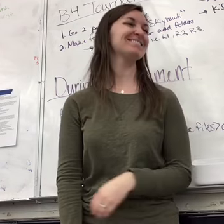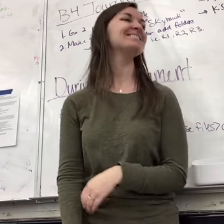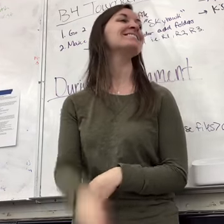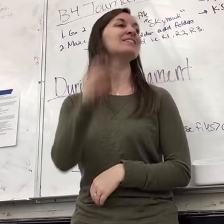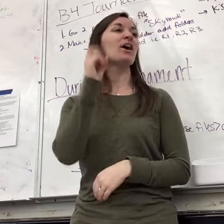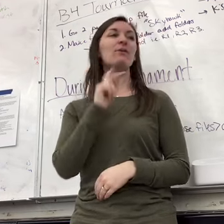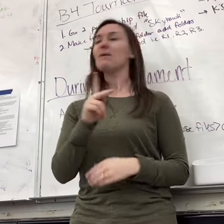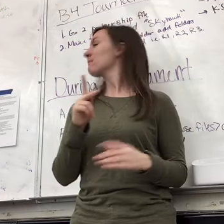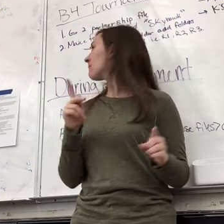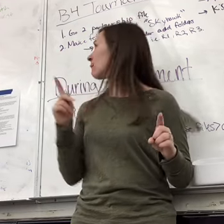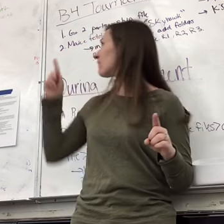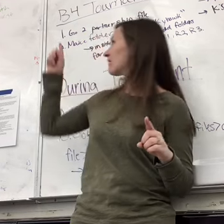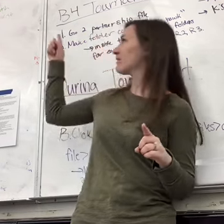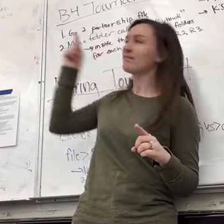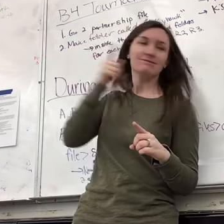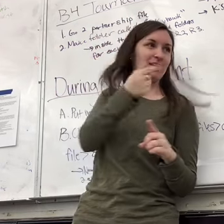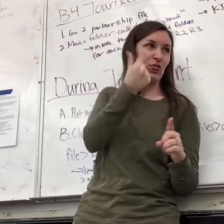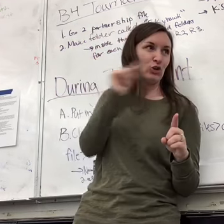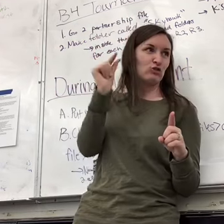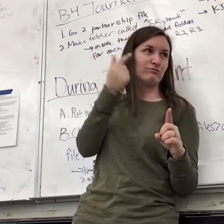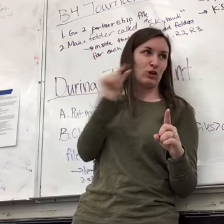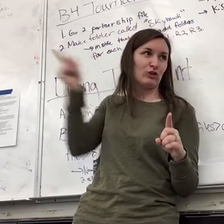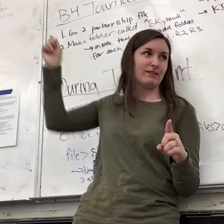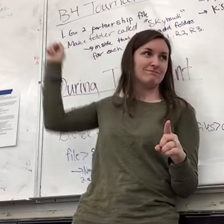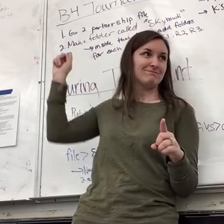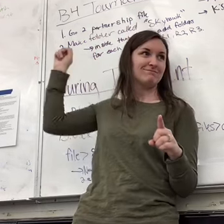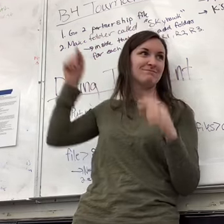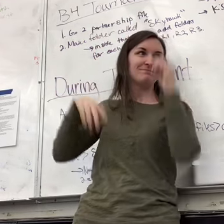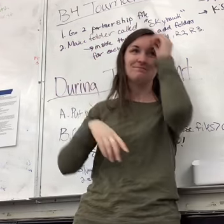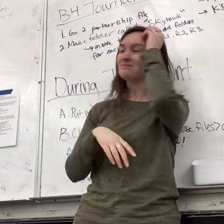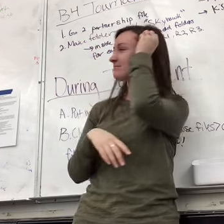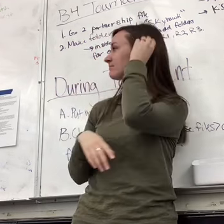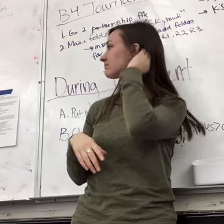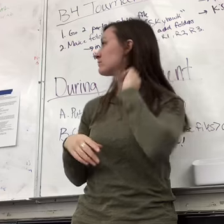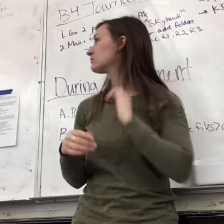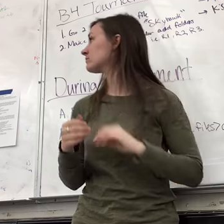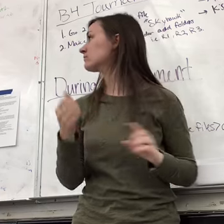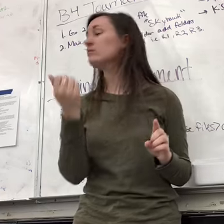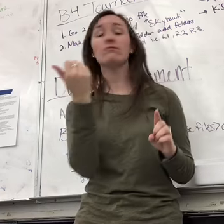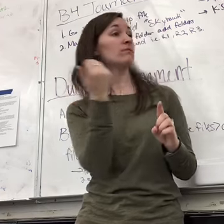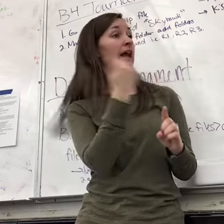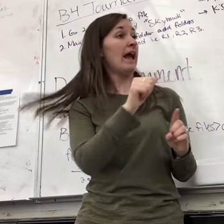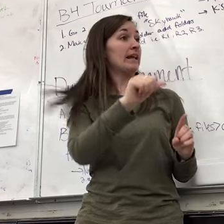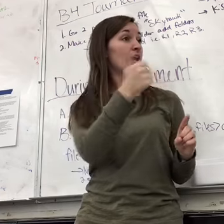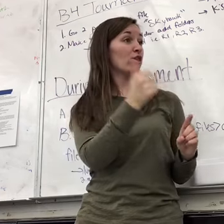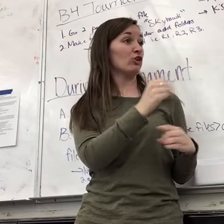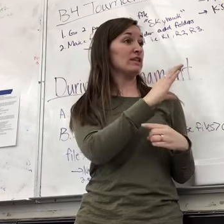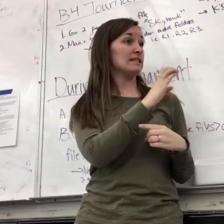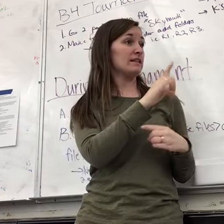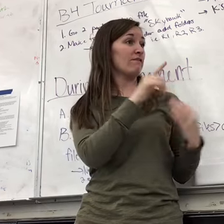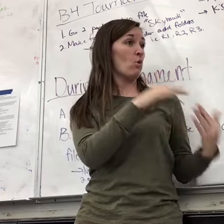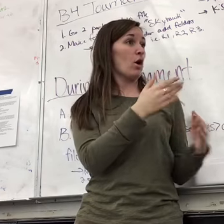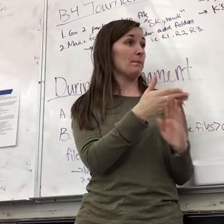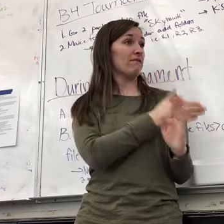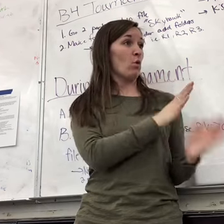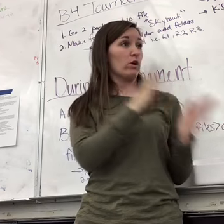Okay. Any more Civil War stuff before we move on to Reconstruction? Okay. So, heading into